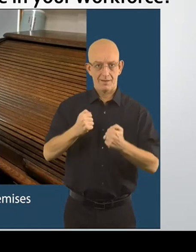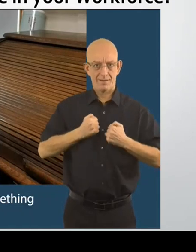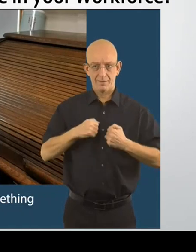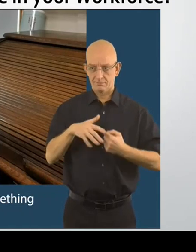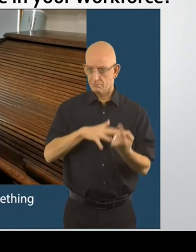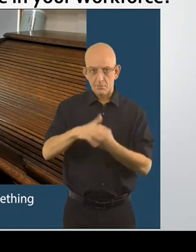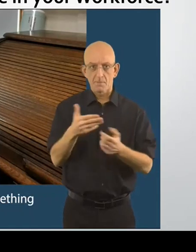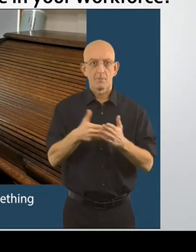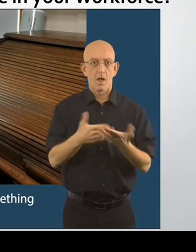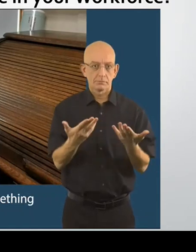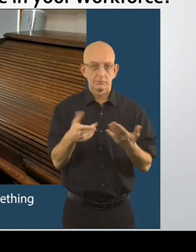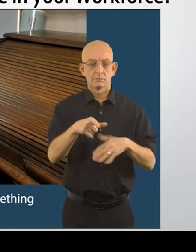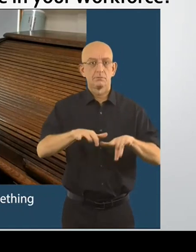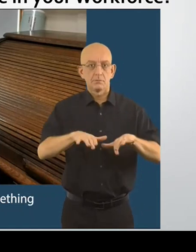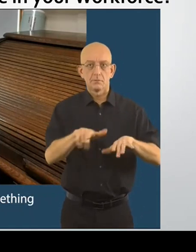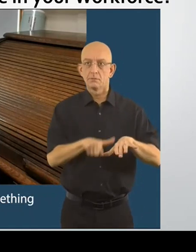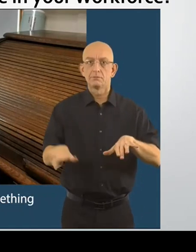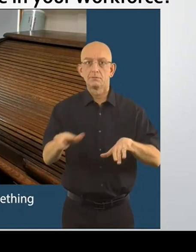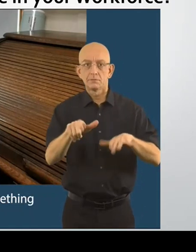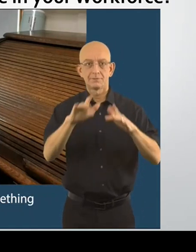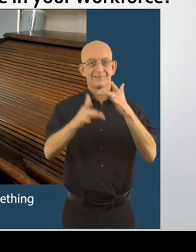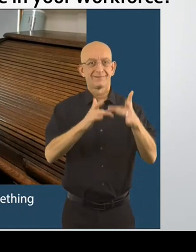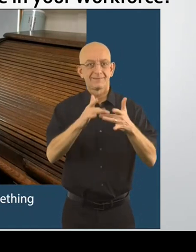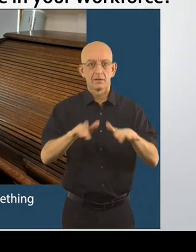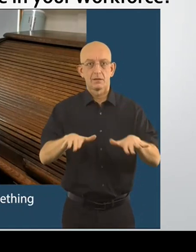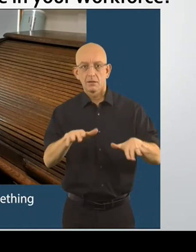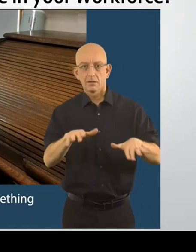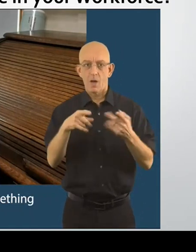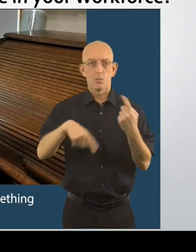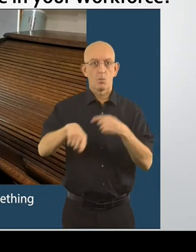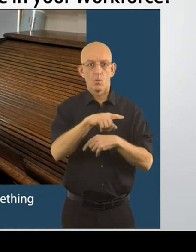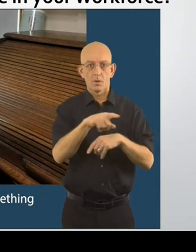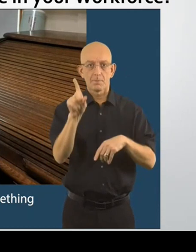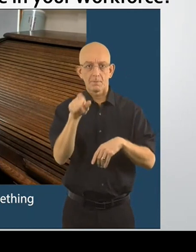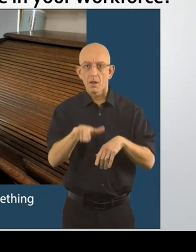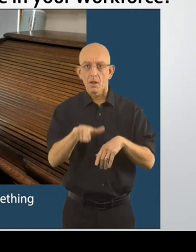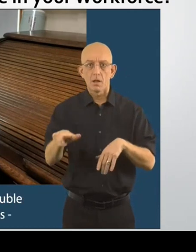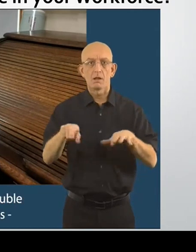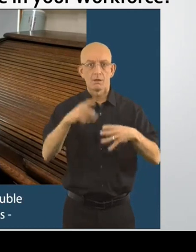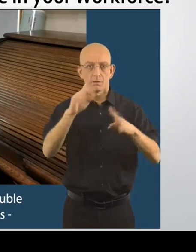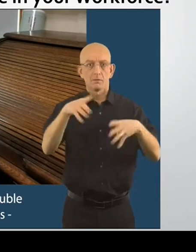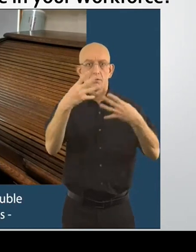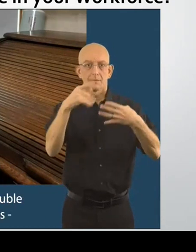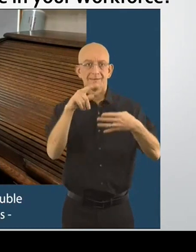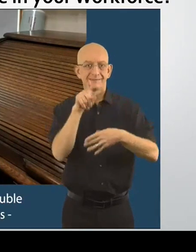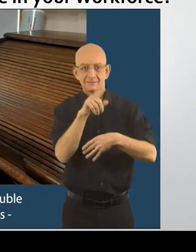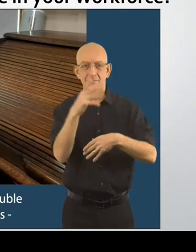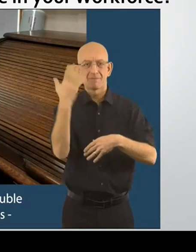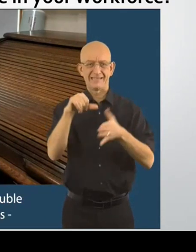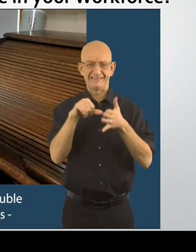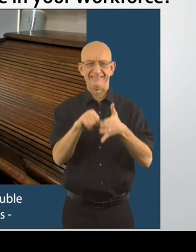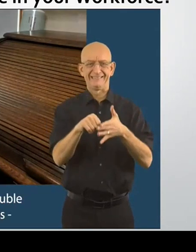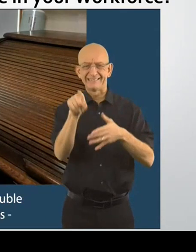our premises and we've actually introduced something to help on the IT front for people that perhaps have